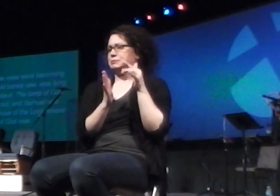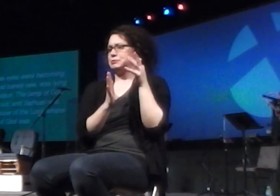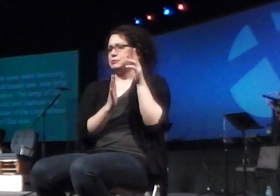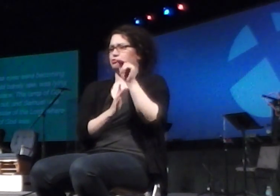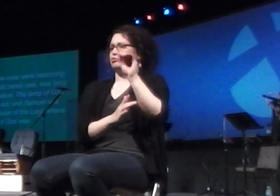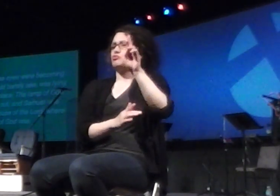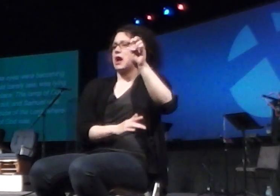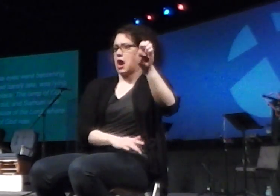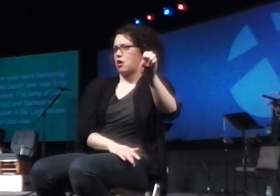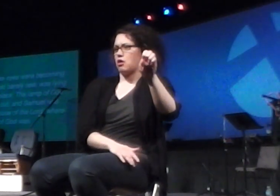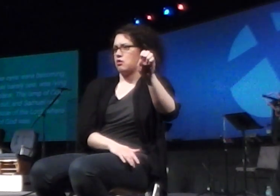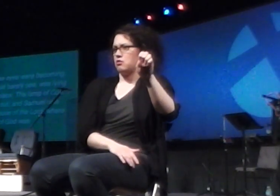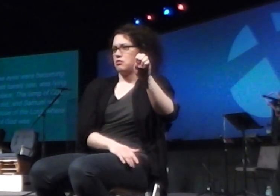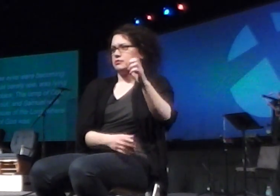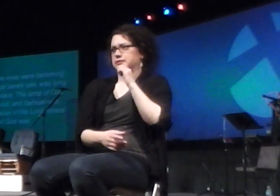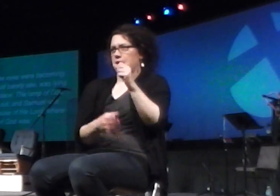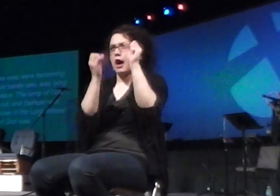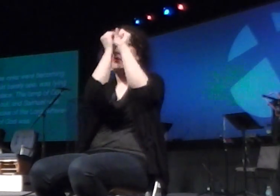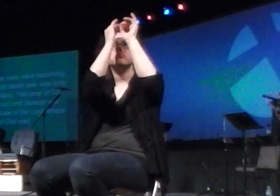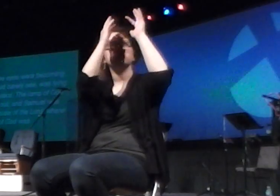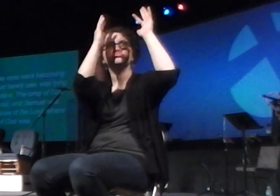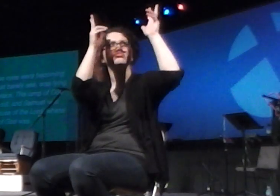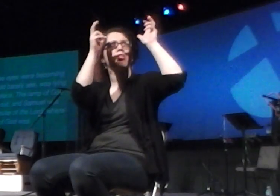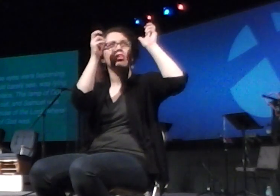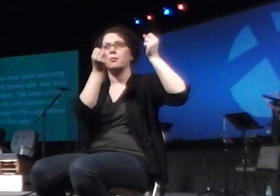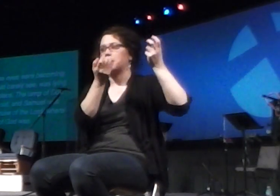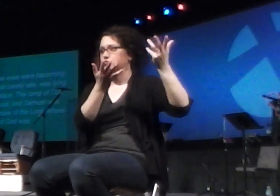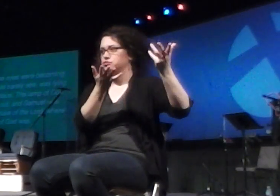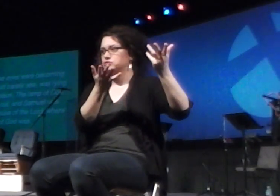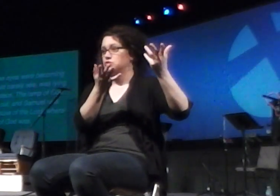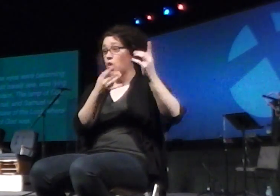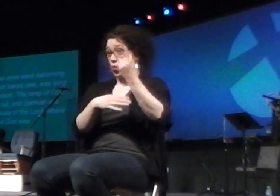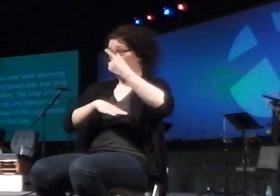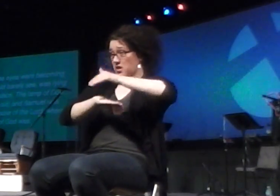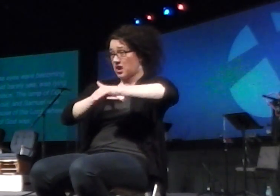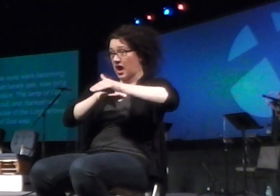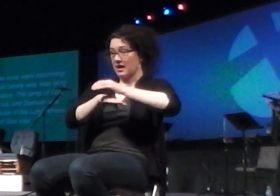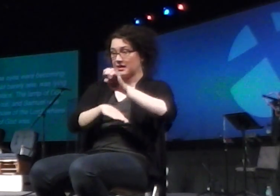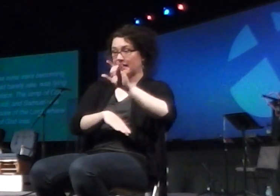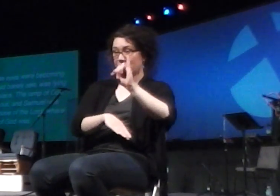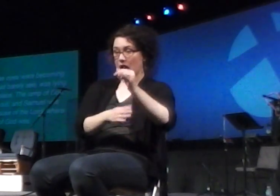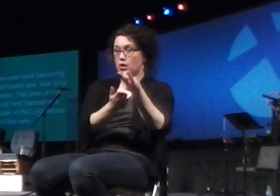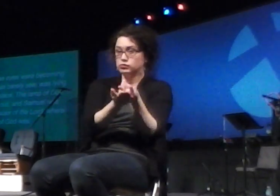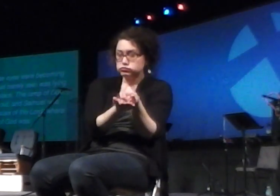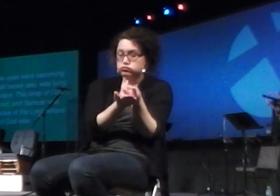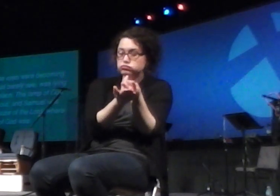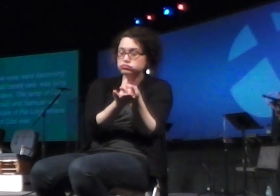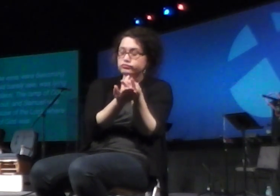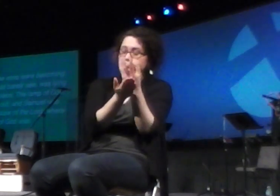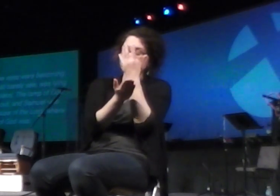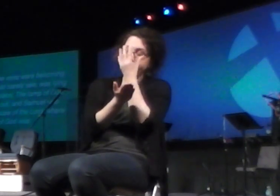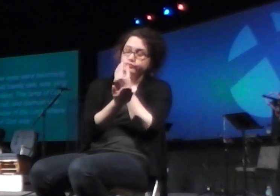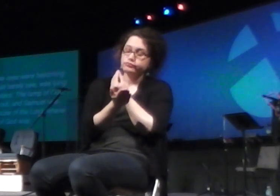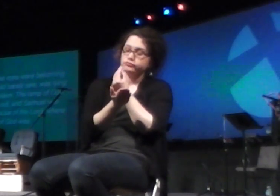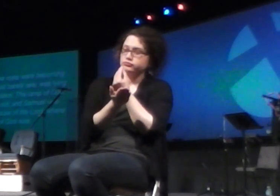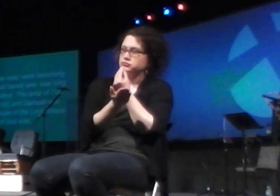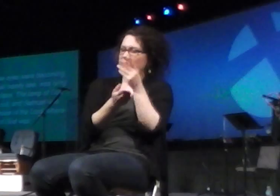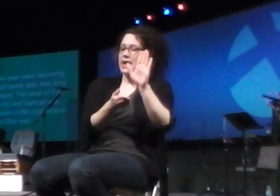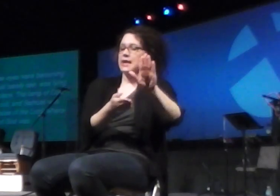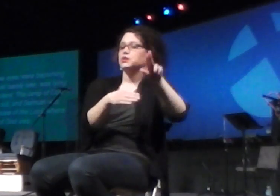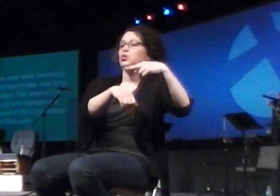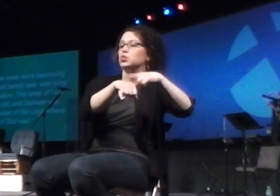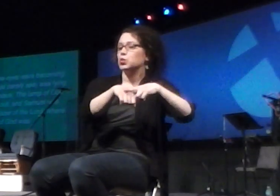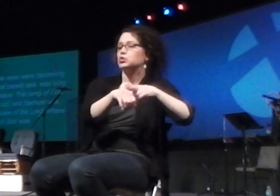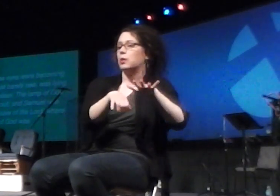Eli, whose eyes were becoming so weak that he could barely see, was lying down in his usual place." Now remember that,